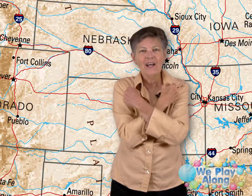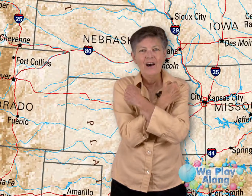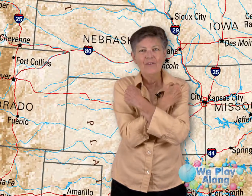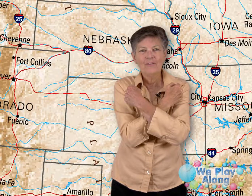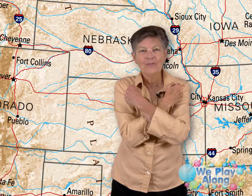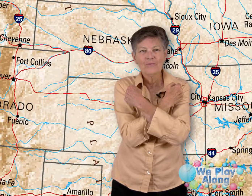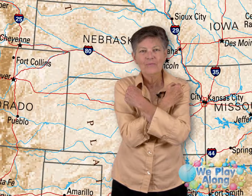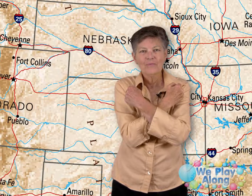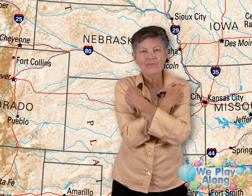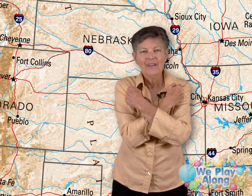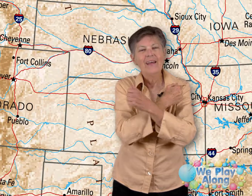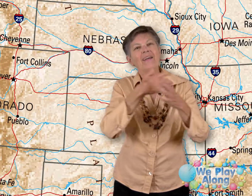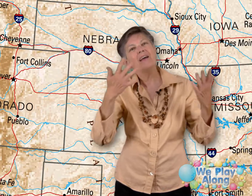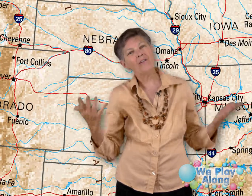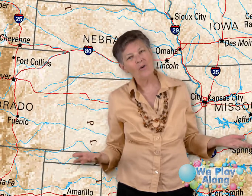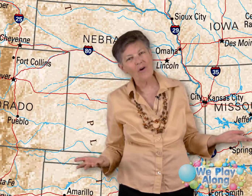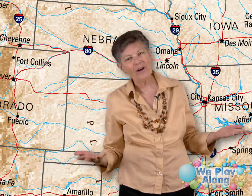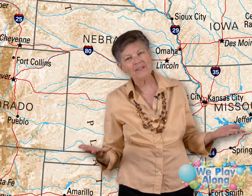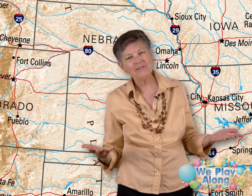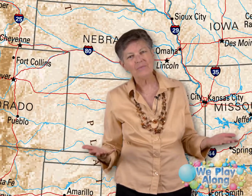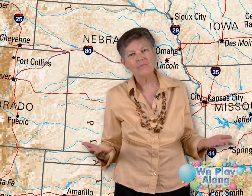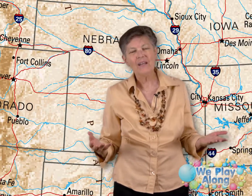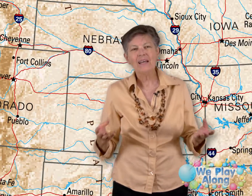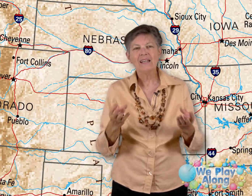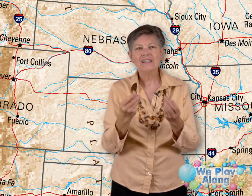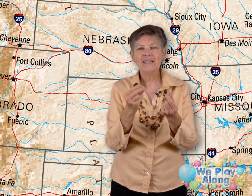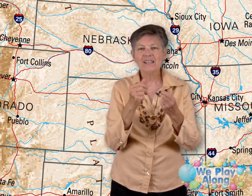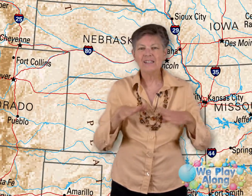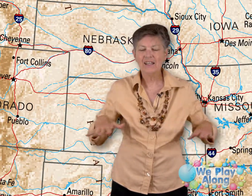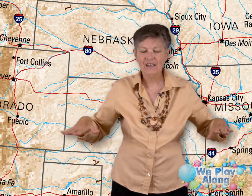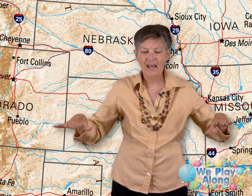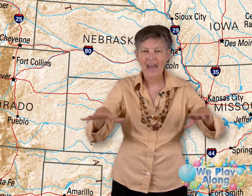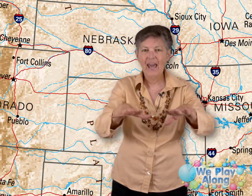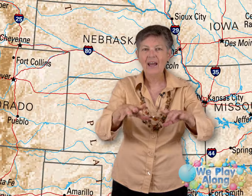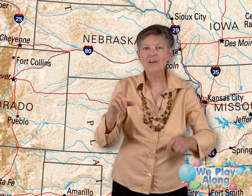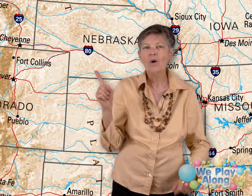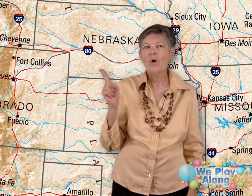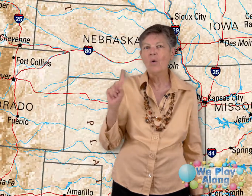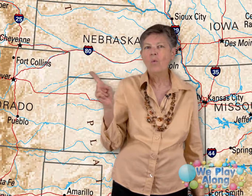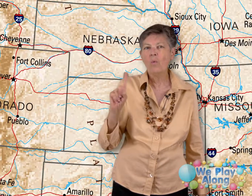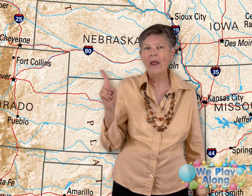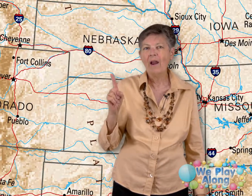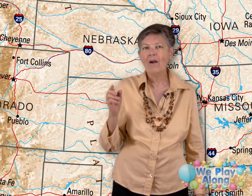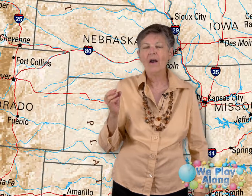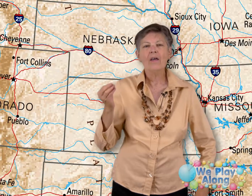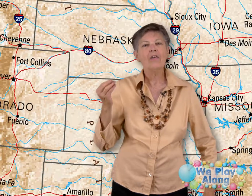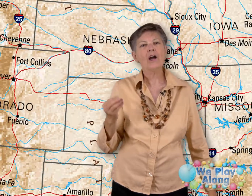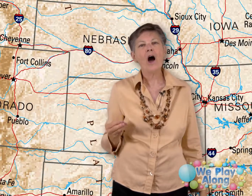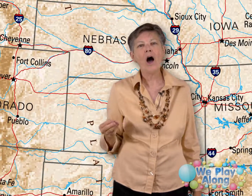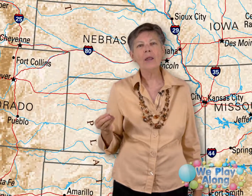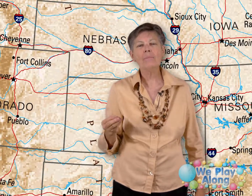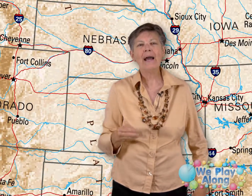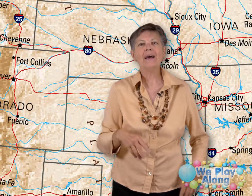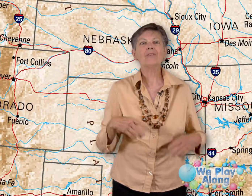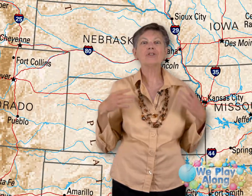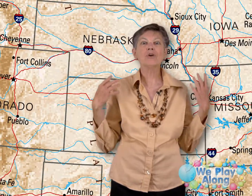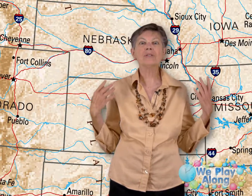love. Now the chorus. 'Tis the land where the columbine. Now there's no sign